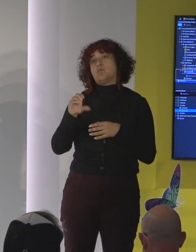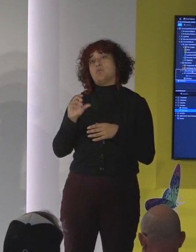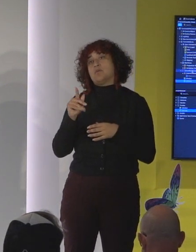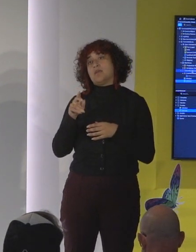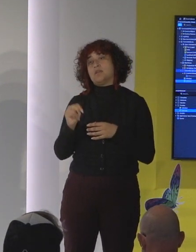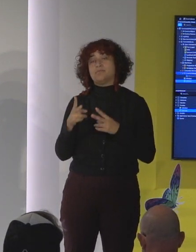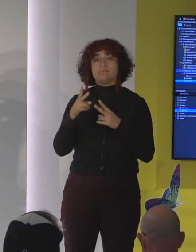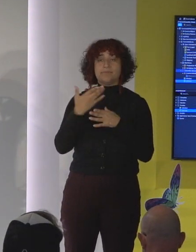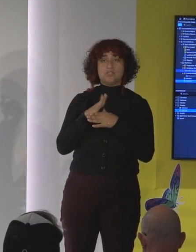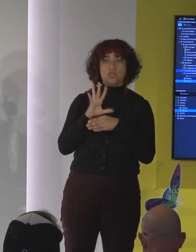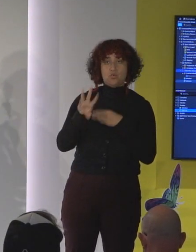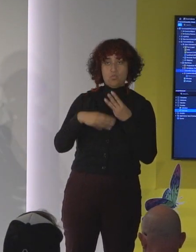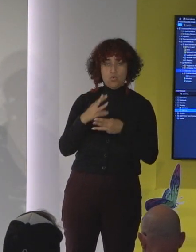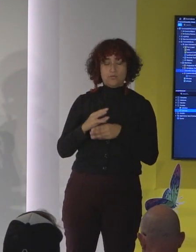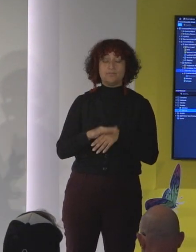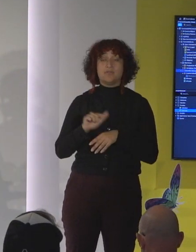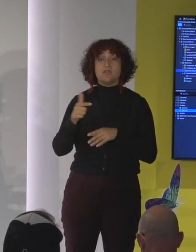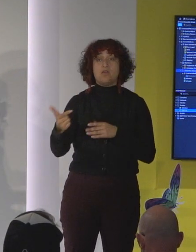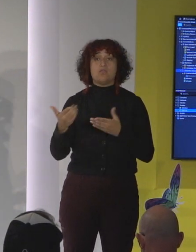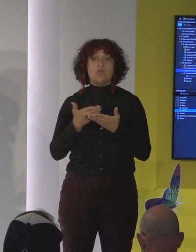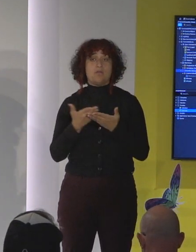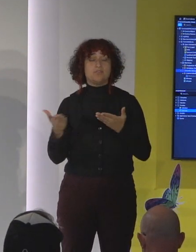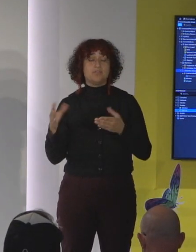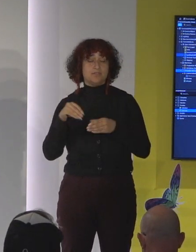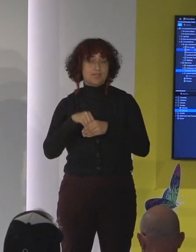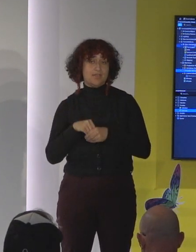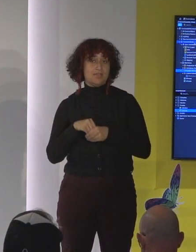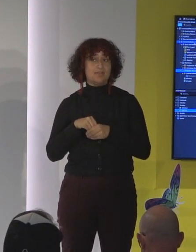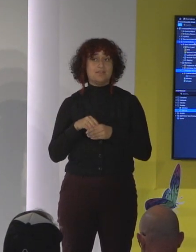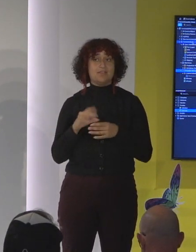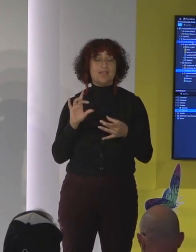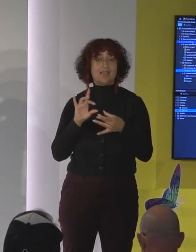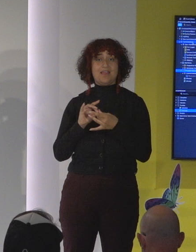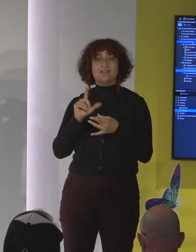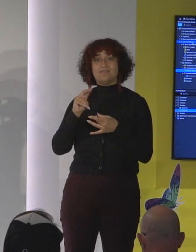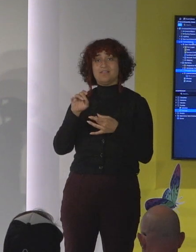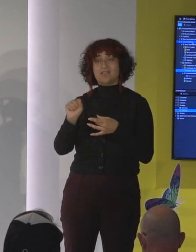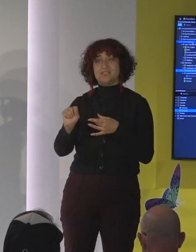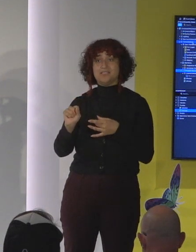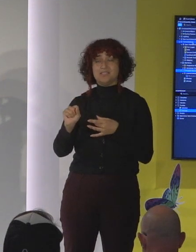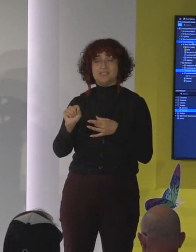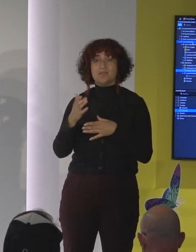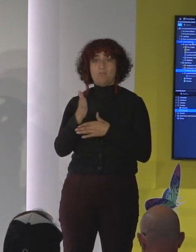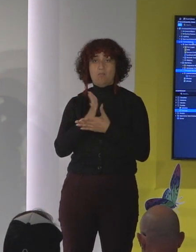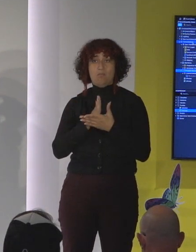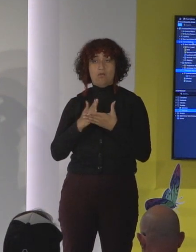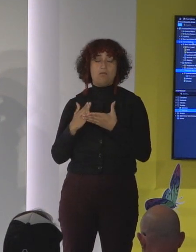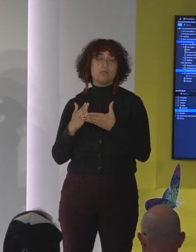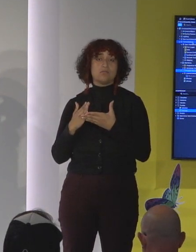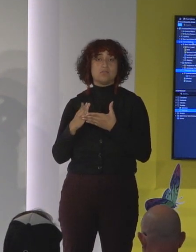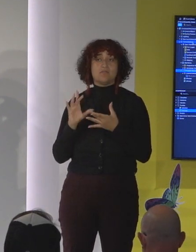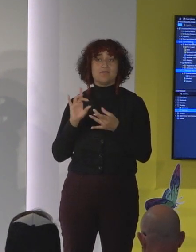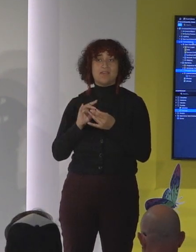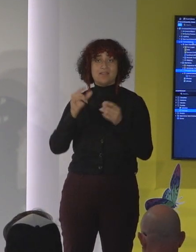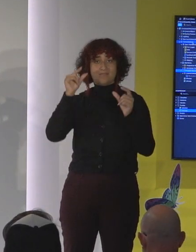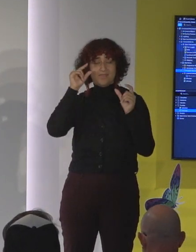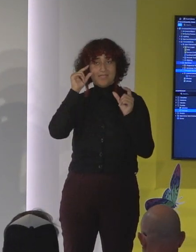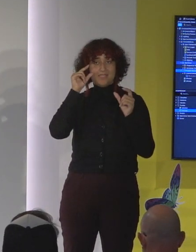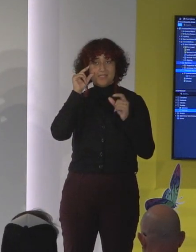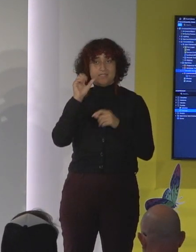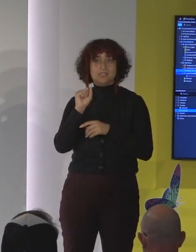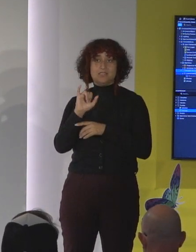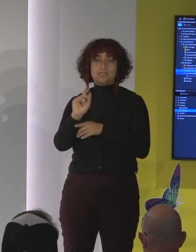So this is another object in the connected lenses, part of the connected lenses package.